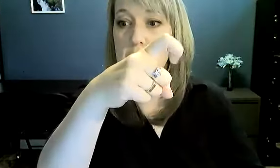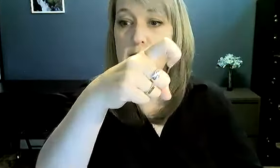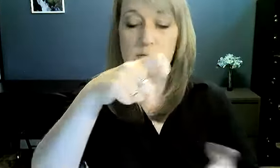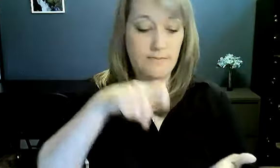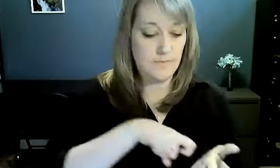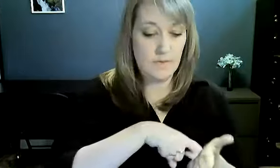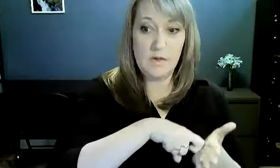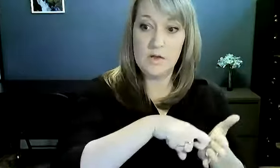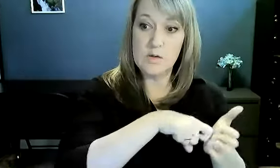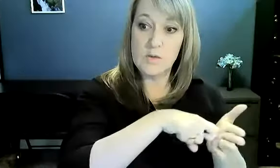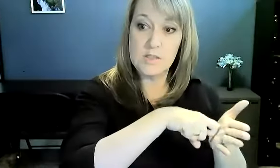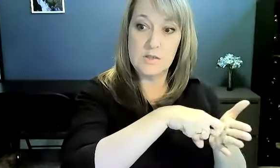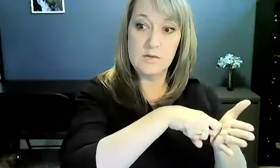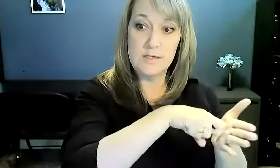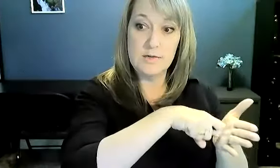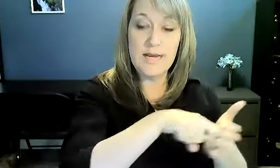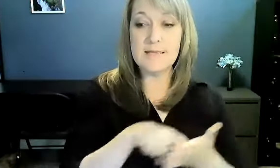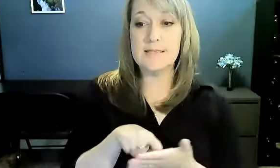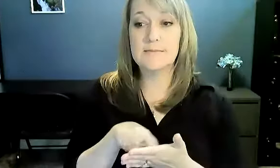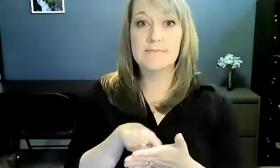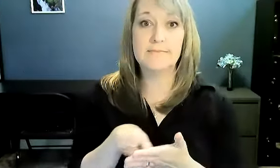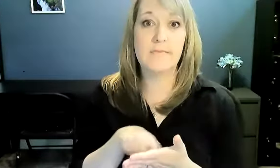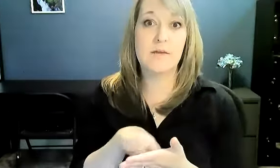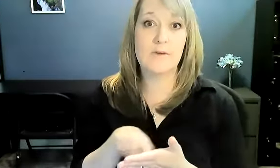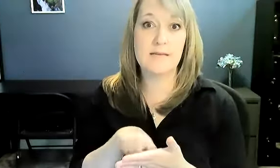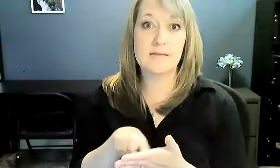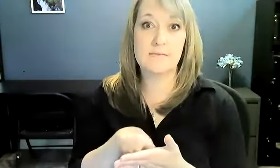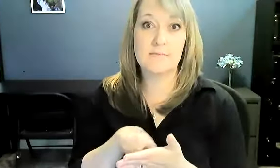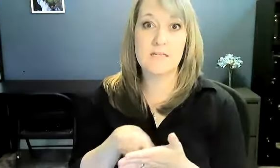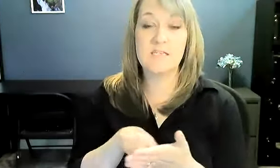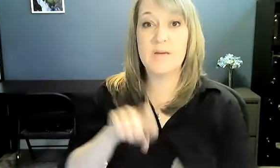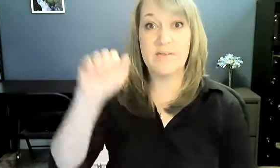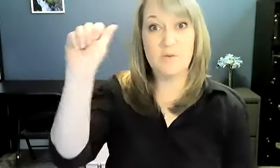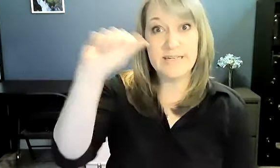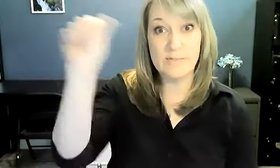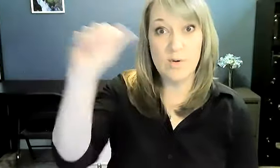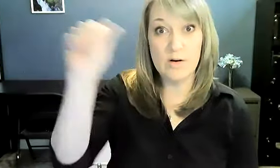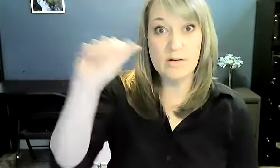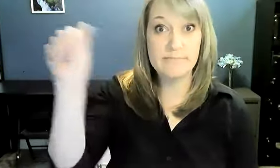there, you're going to erase, erase. So we have erase a board,